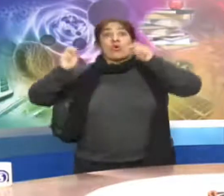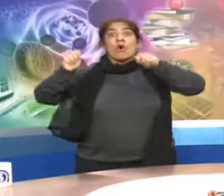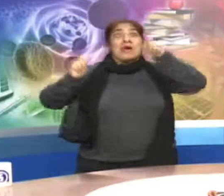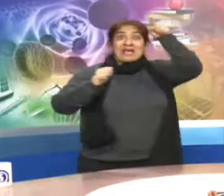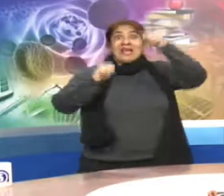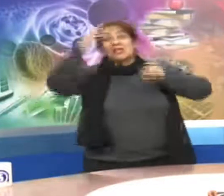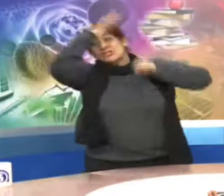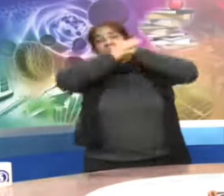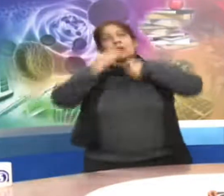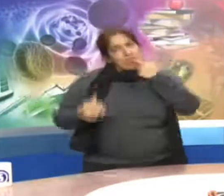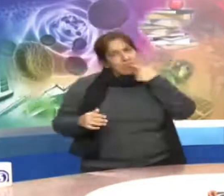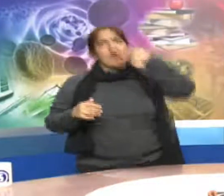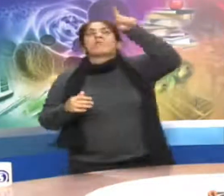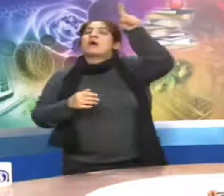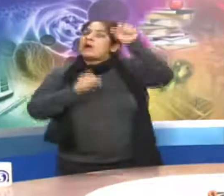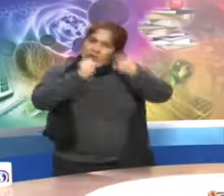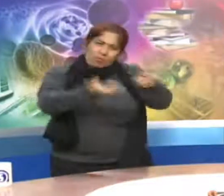filed under 30 days.